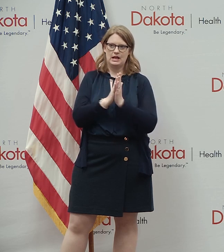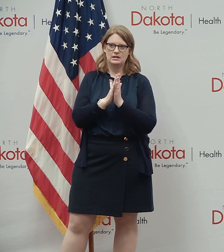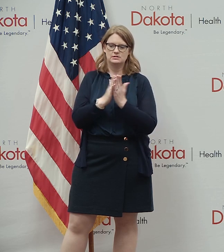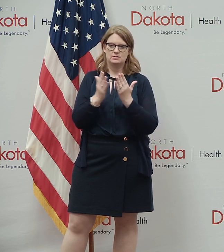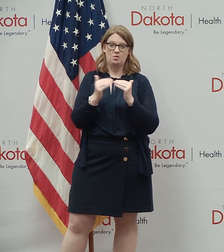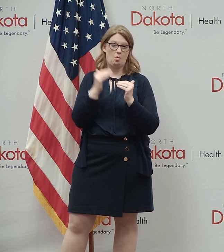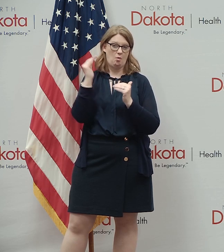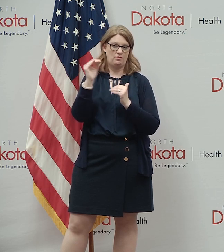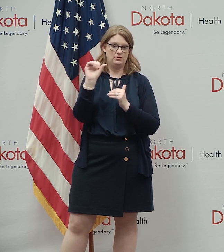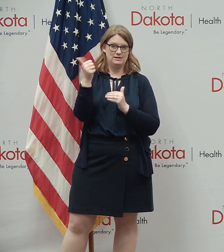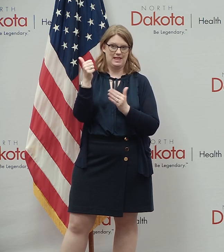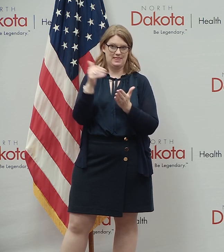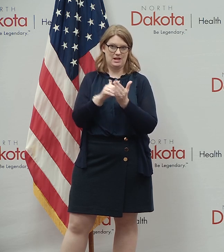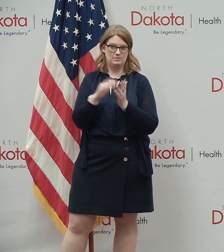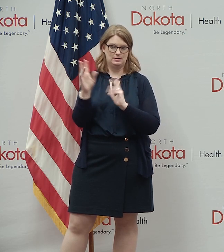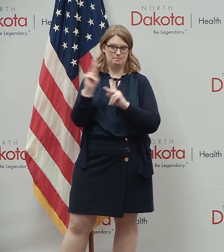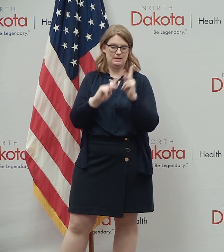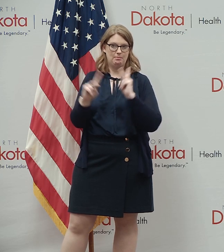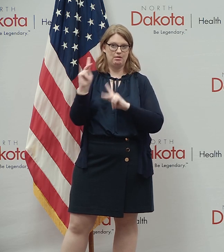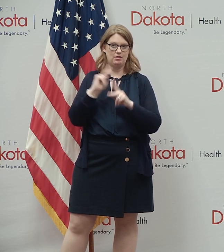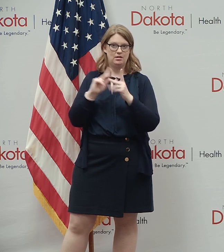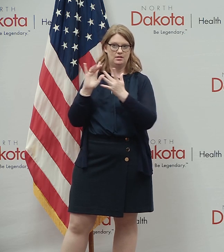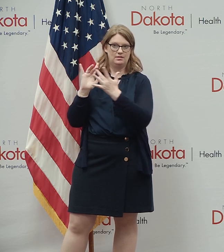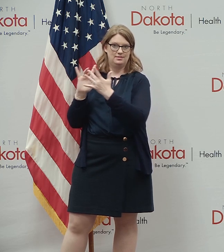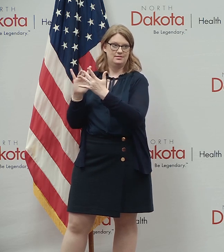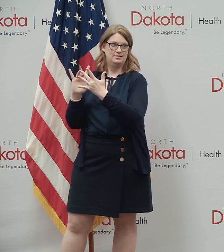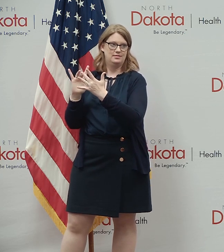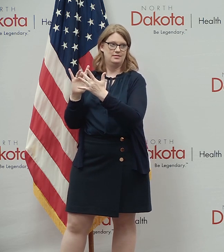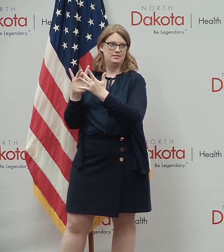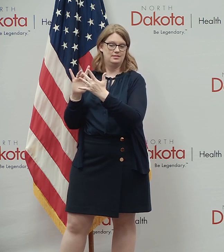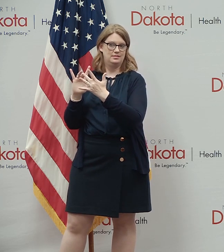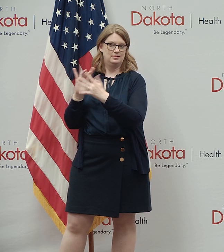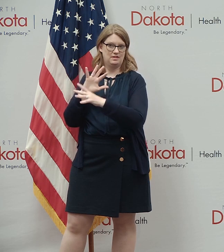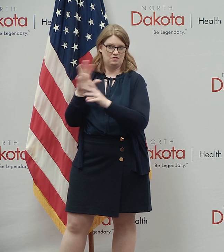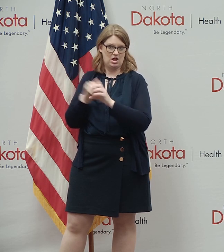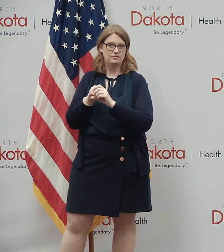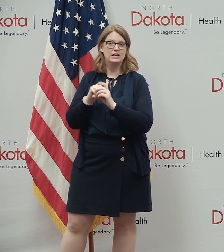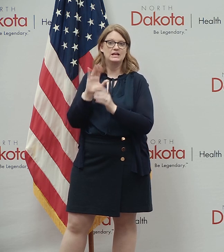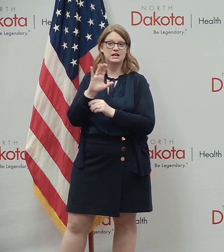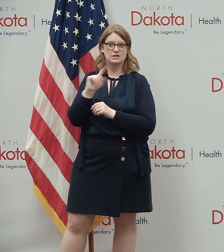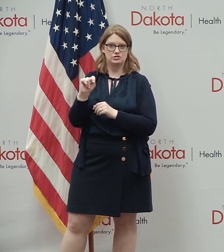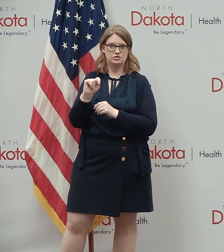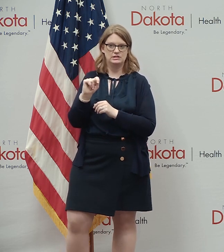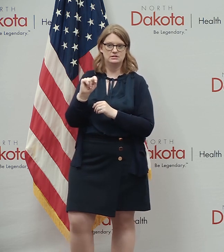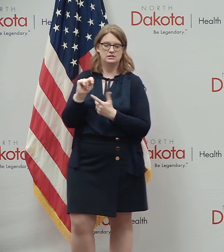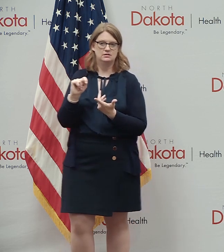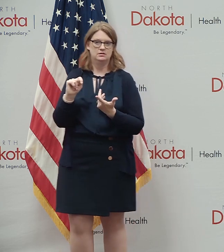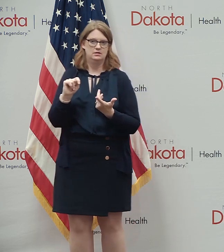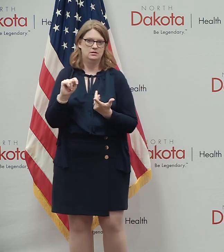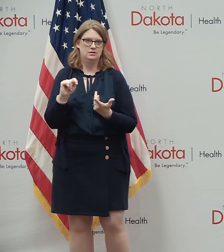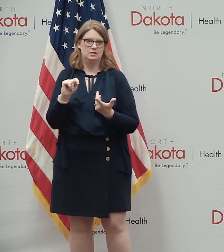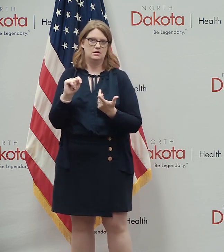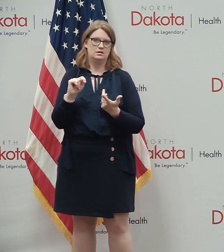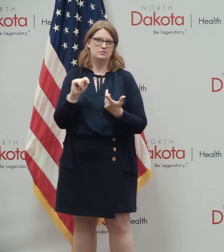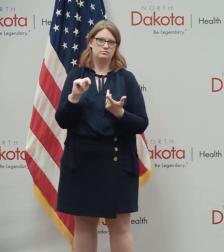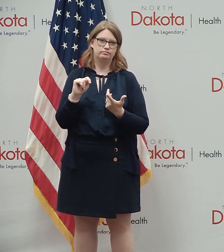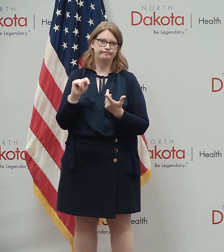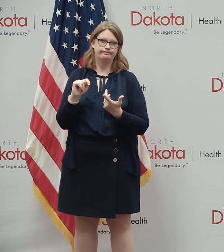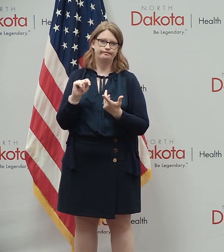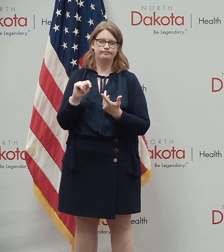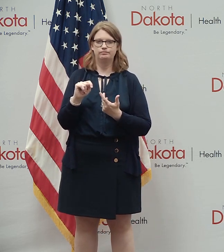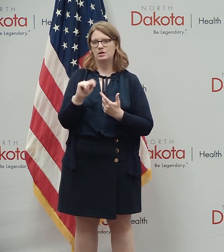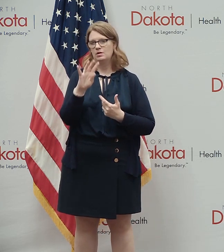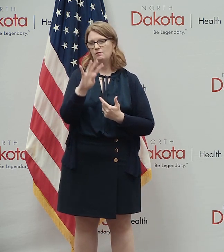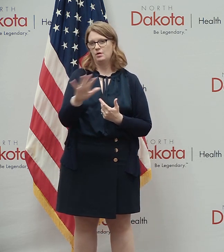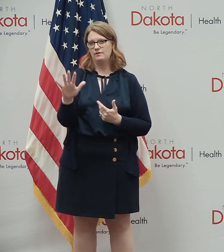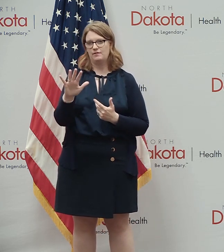over 10,000 people that have been involved in contact tracing, so roughly 4 to